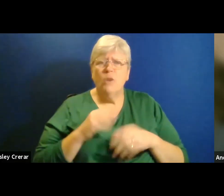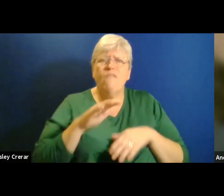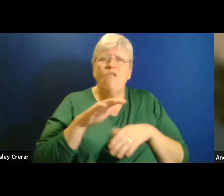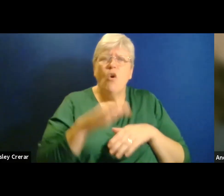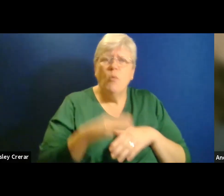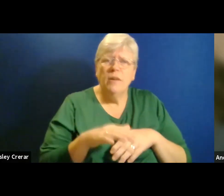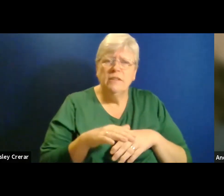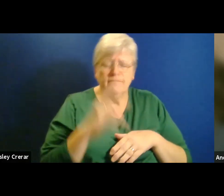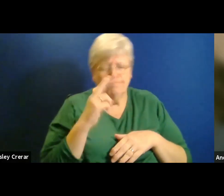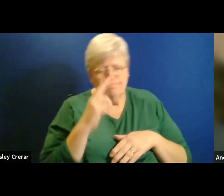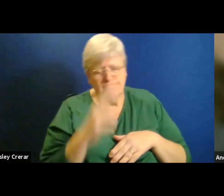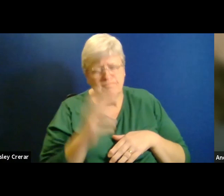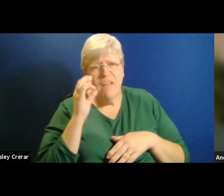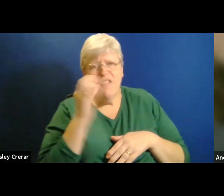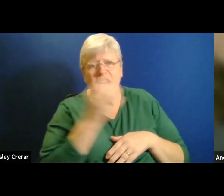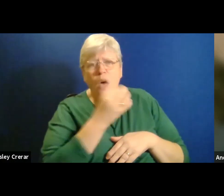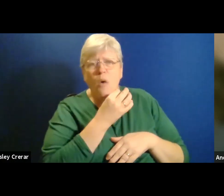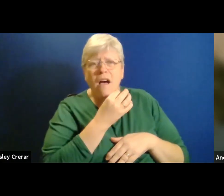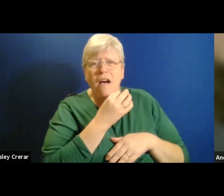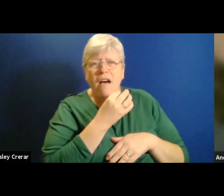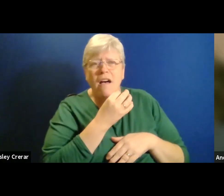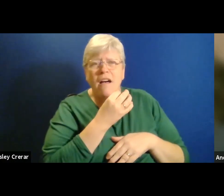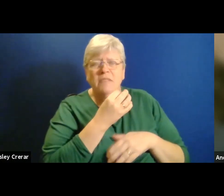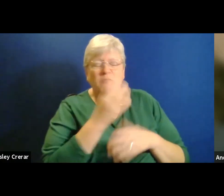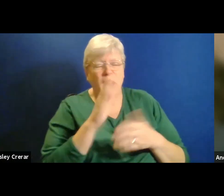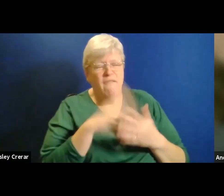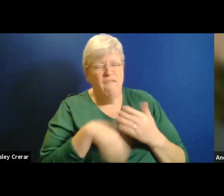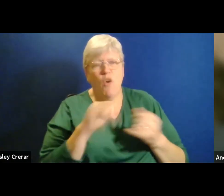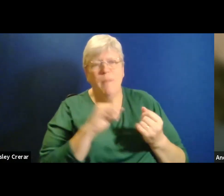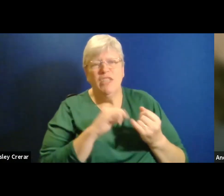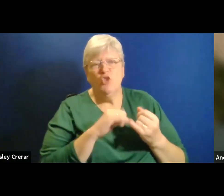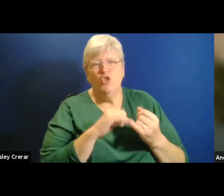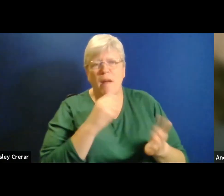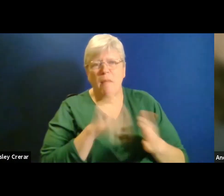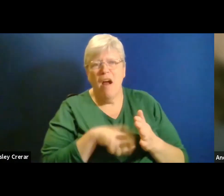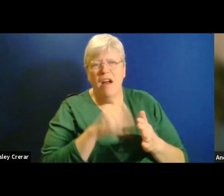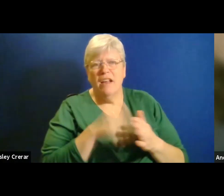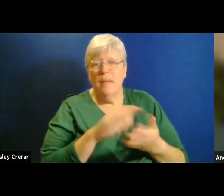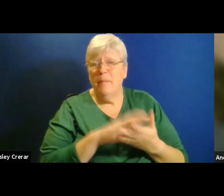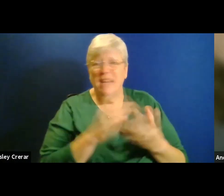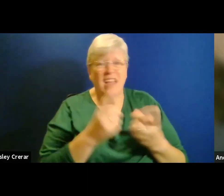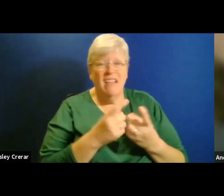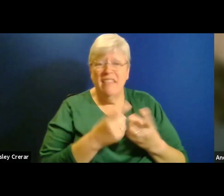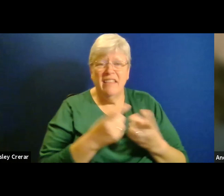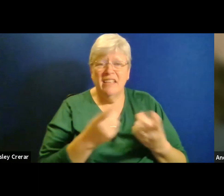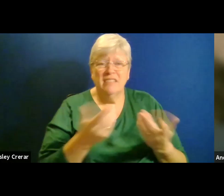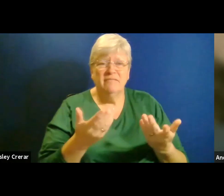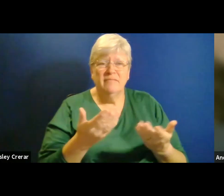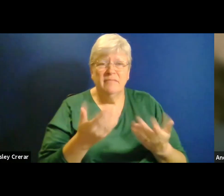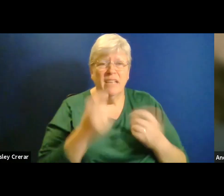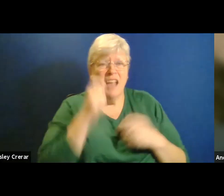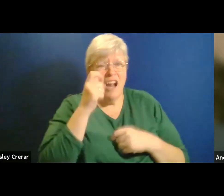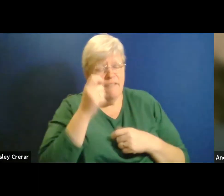the flowers. They were your typical supermarket fare. Did that have to mean anything? They lay carefully on their